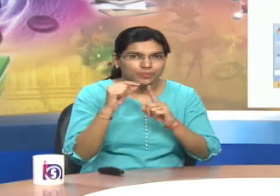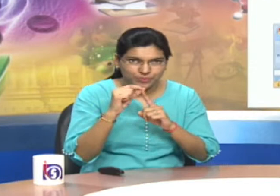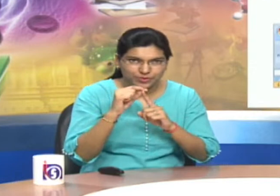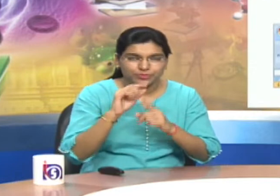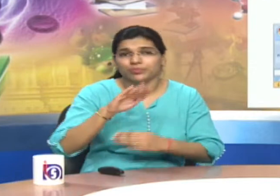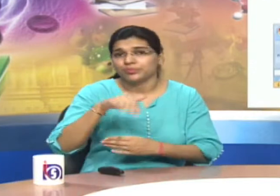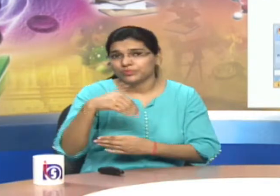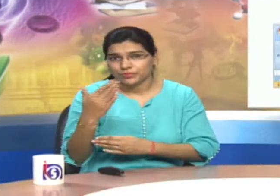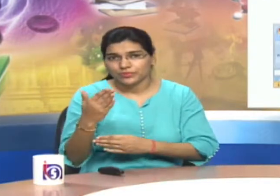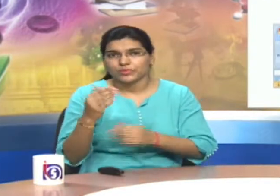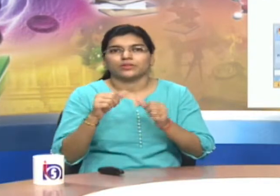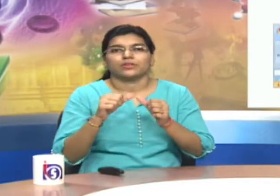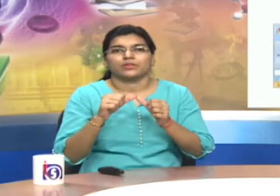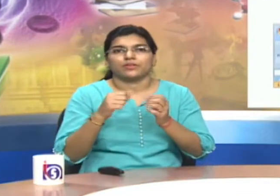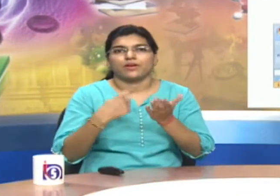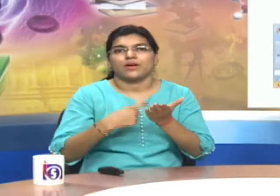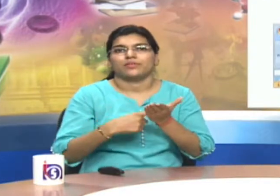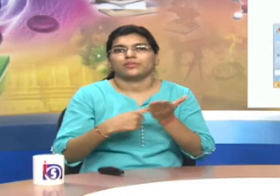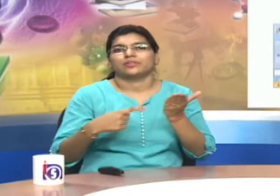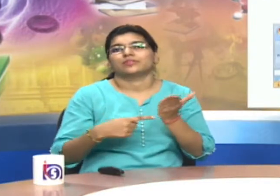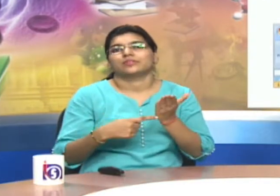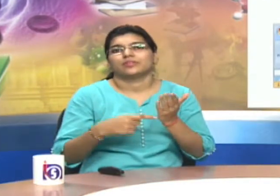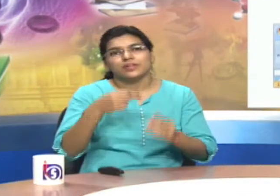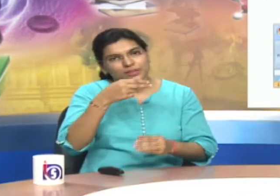is known as clip art.